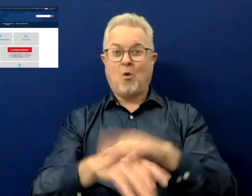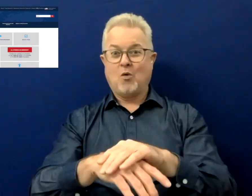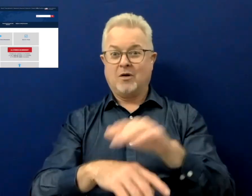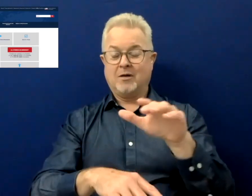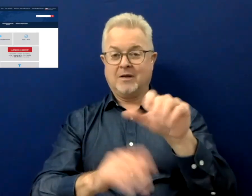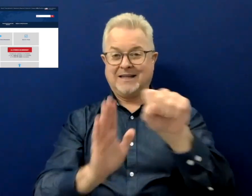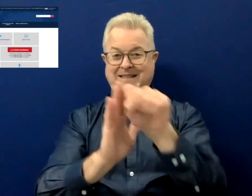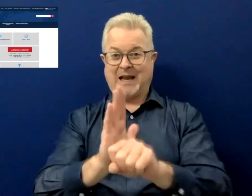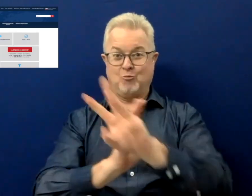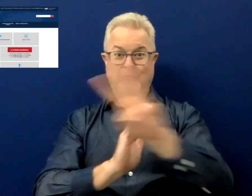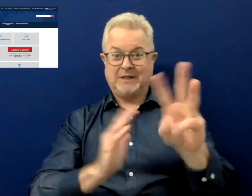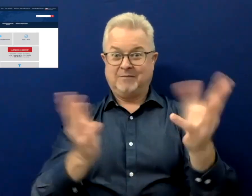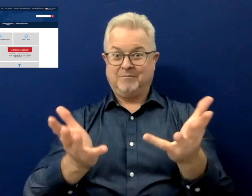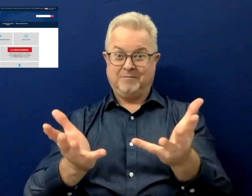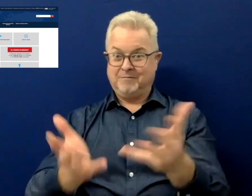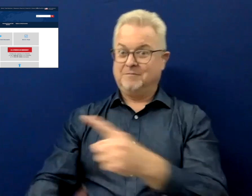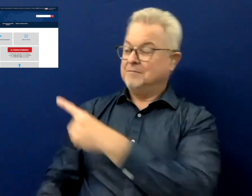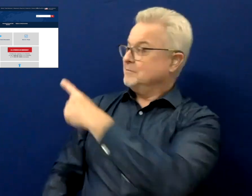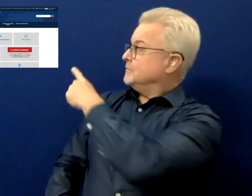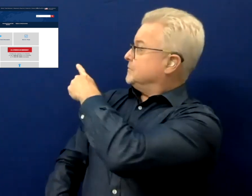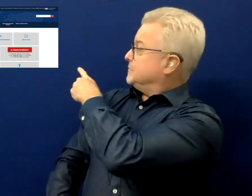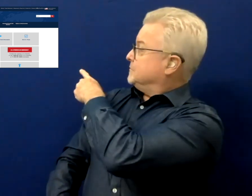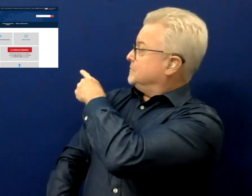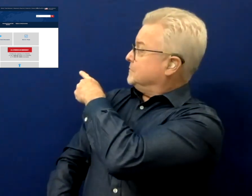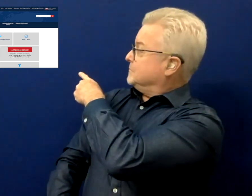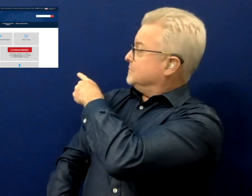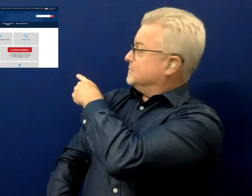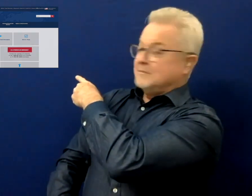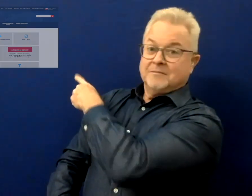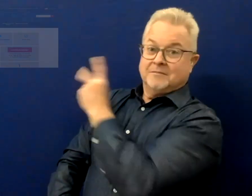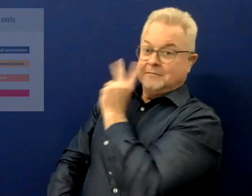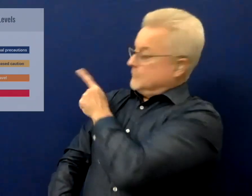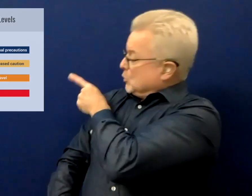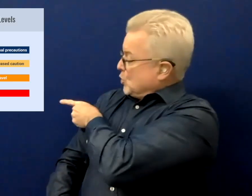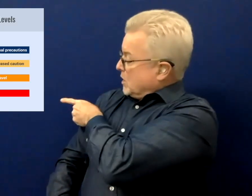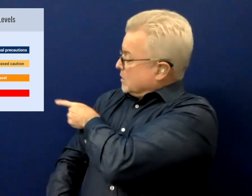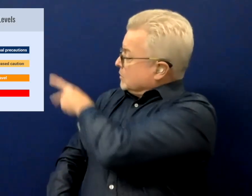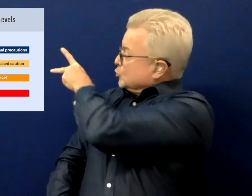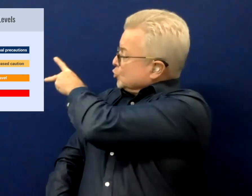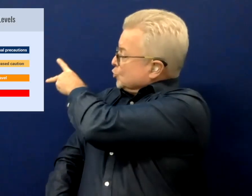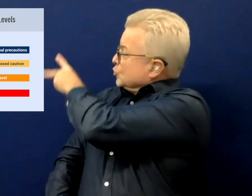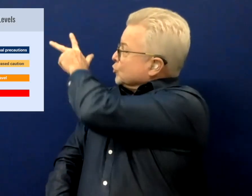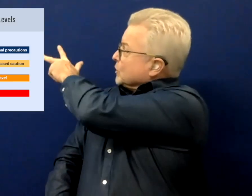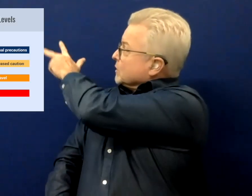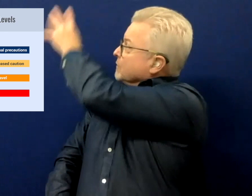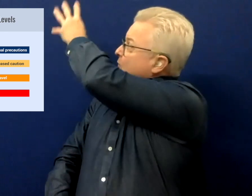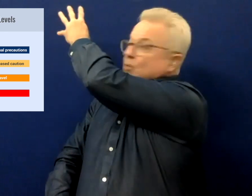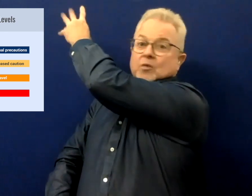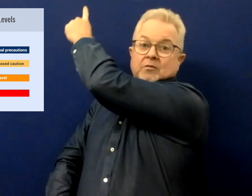which country you're traveling to find out what the status is before you travel. Once you get into that portal, it'll look like this. And